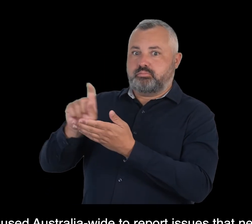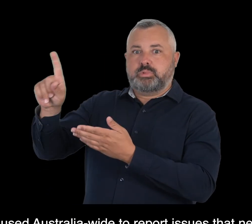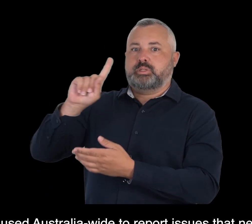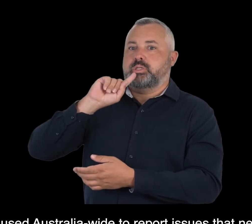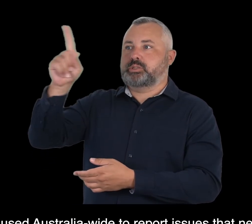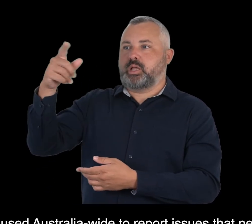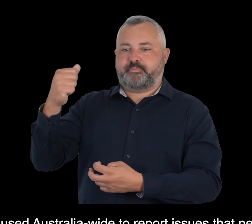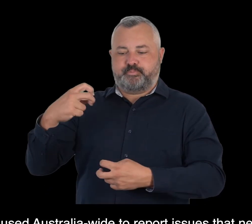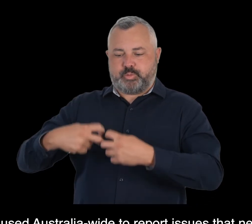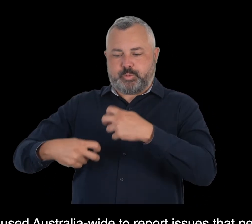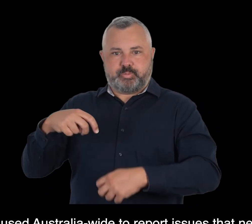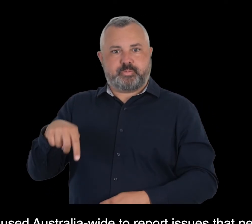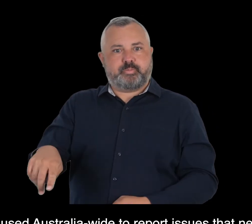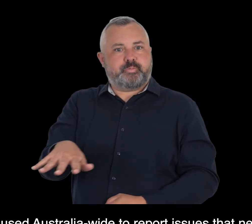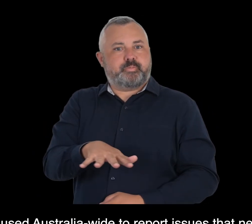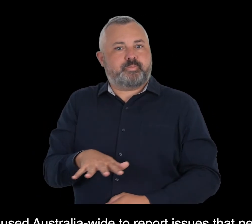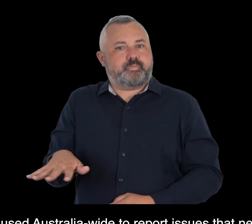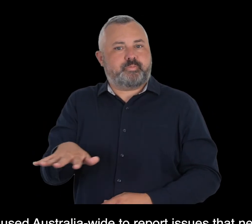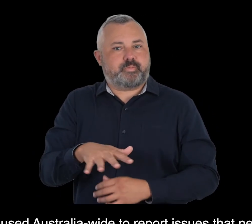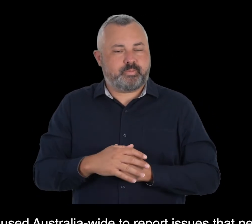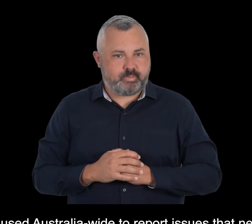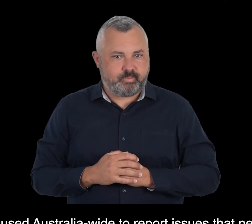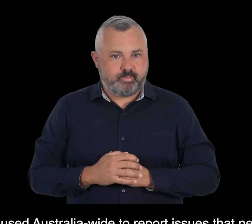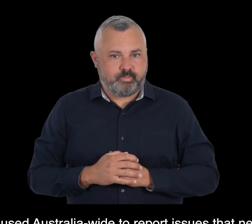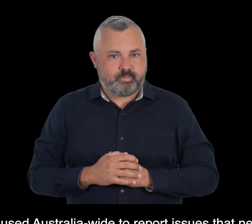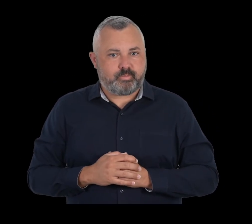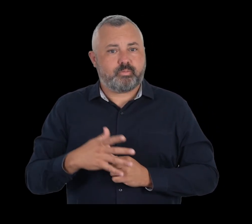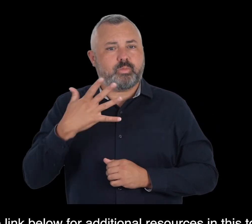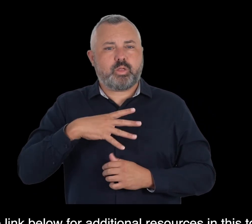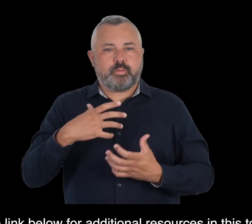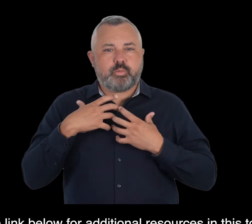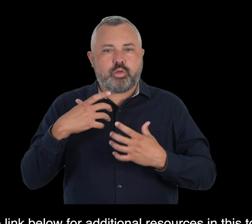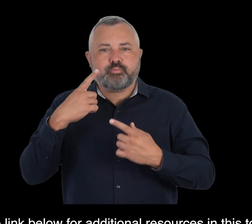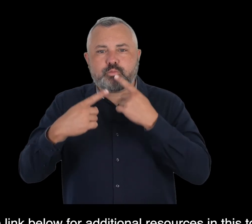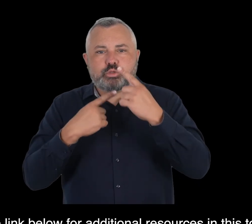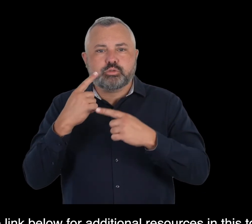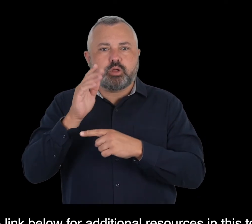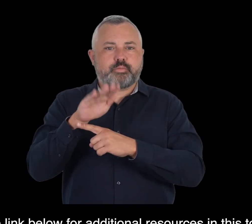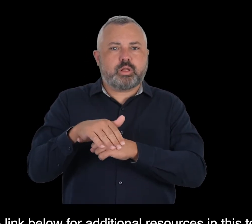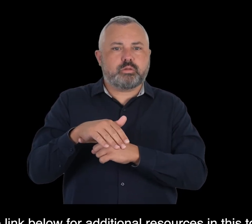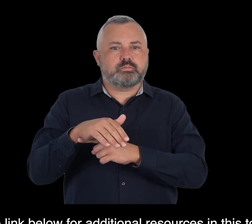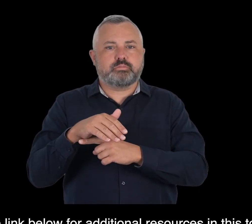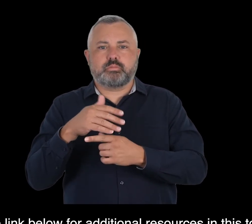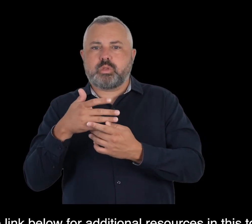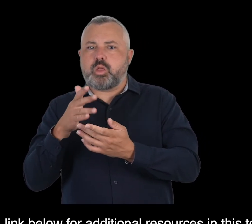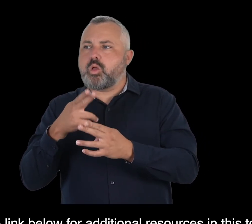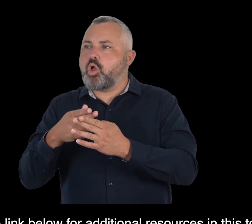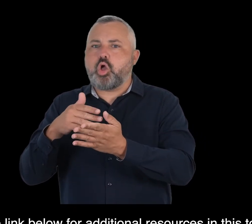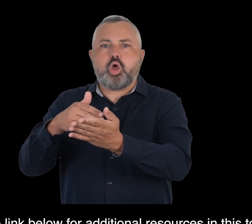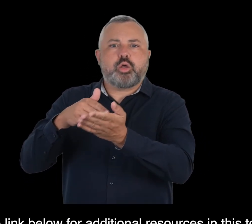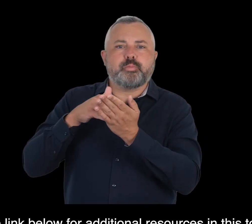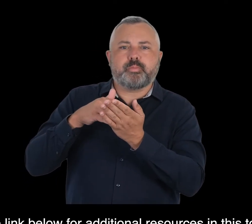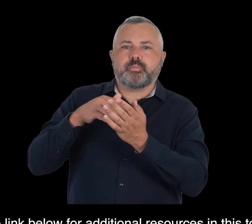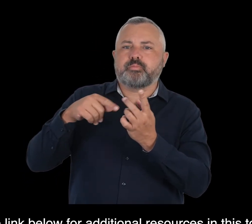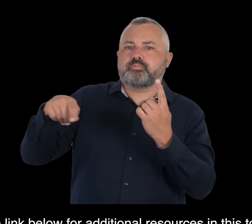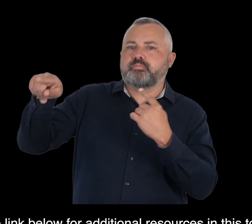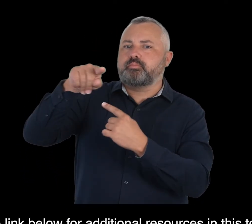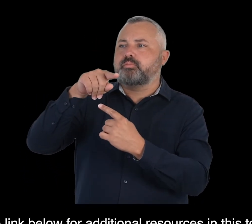this toolkit that you can use to easily describe your accessibility needs for in-person